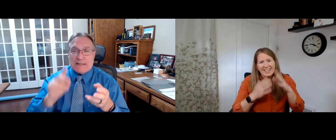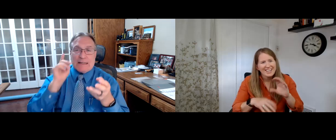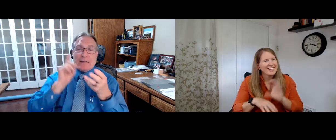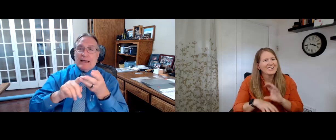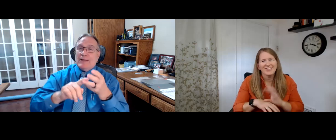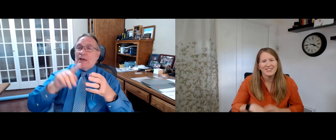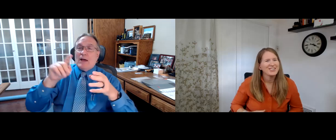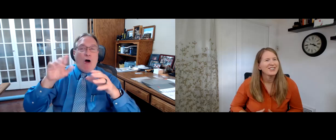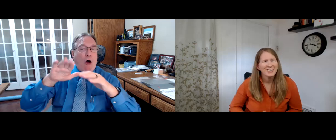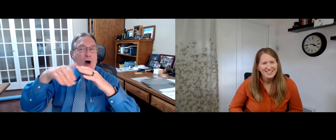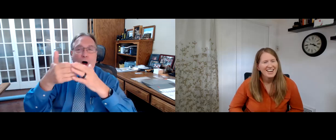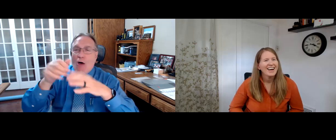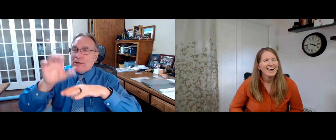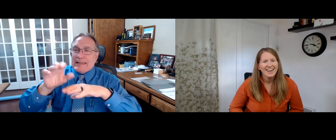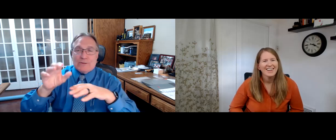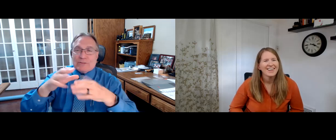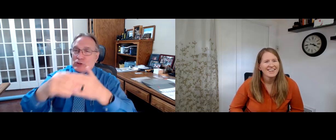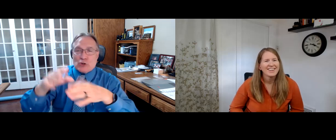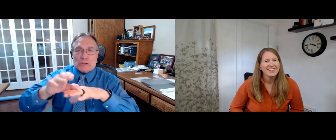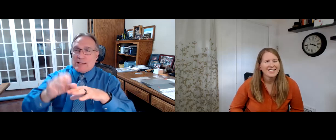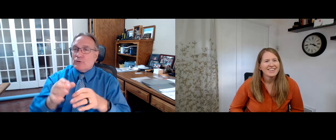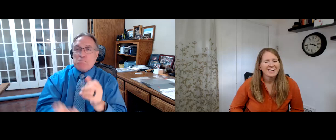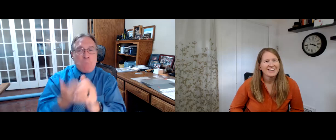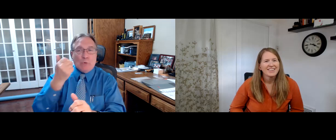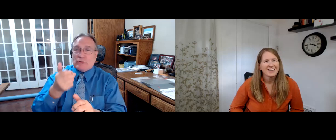70, all the church leaders, most